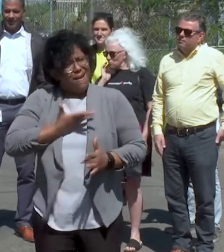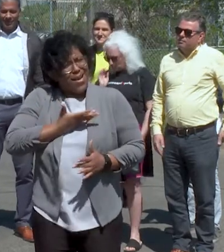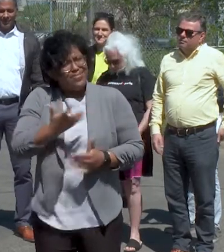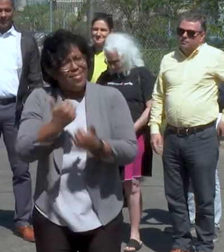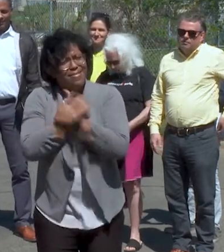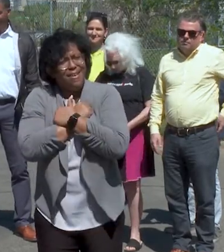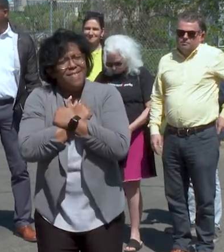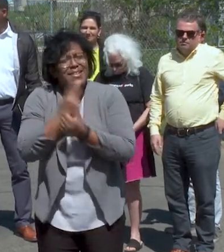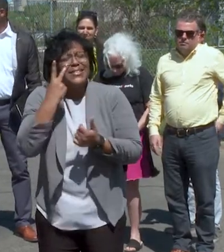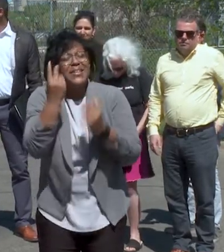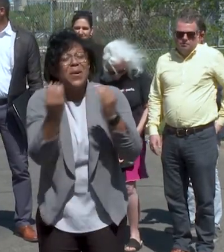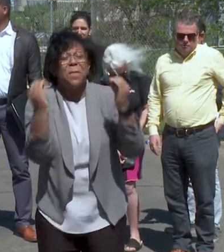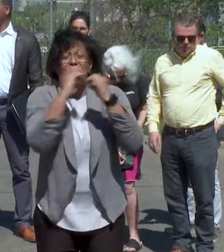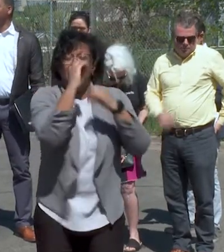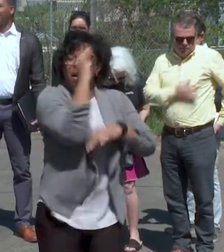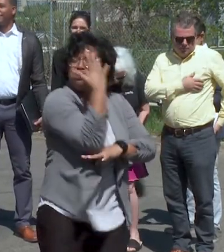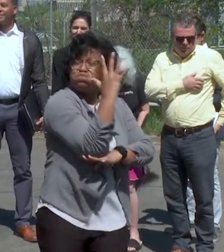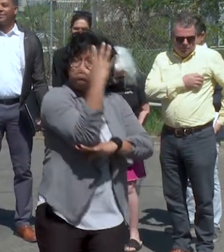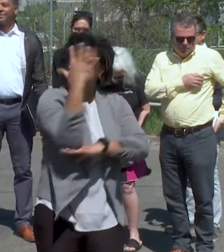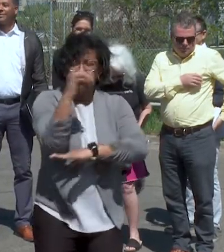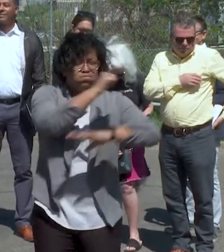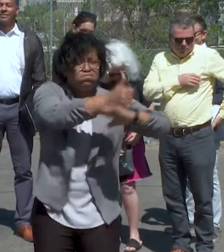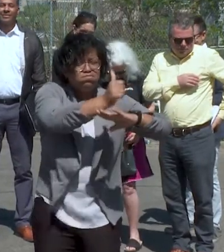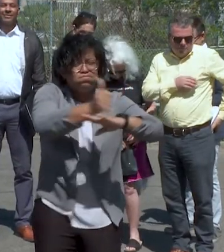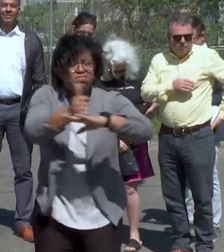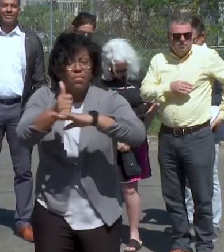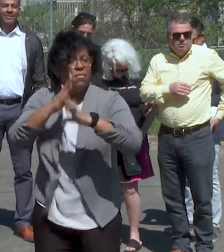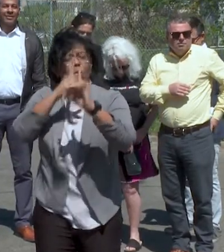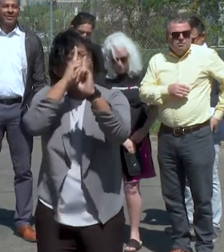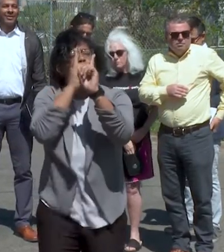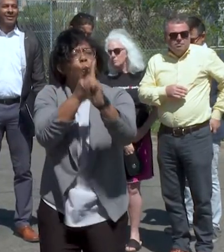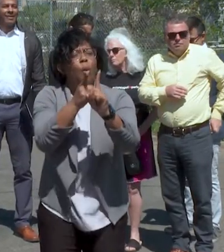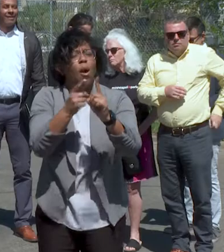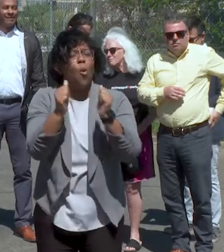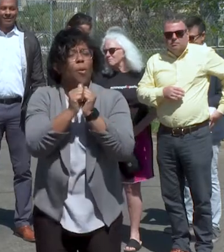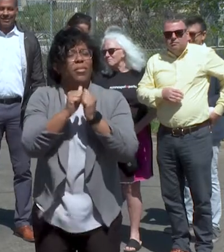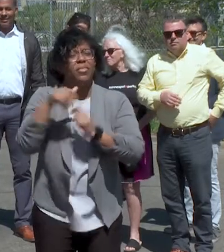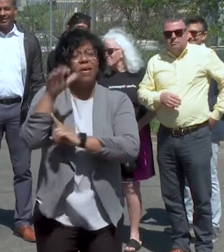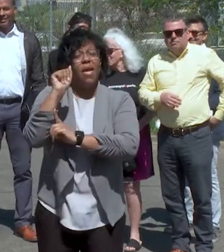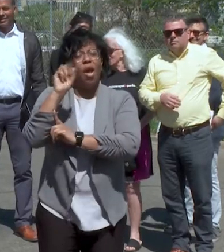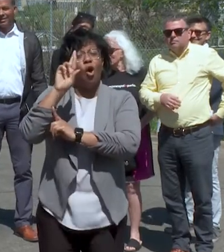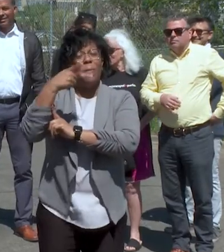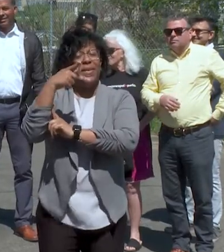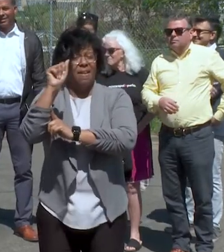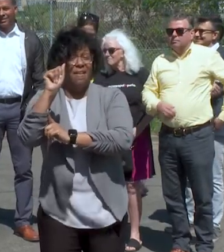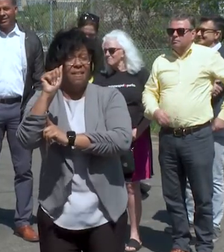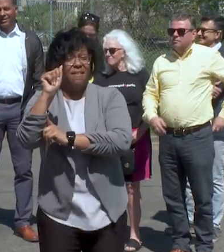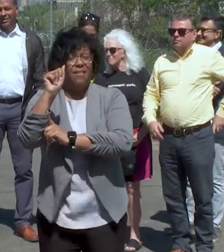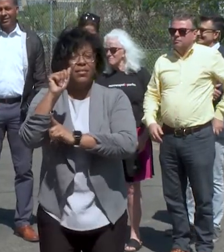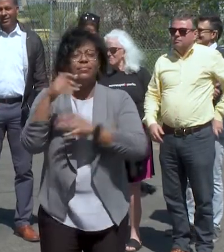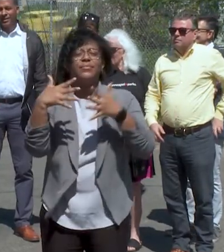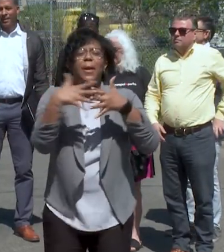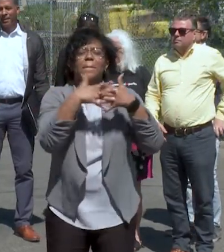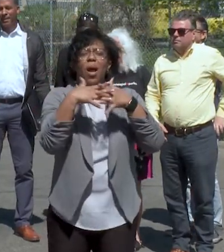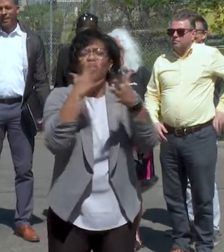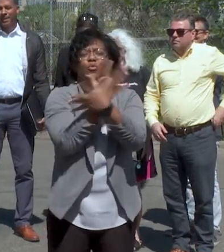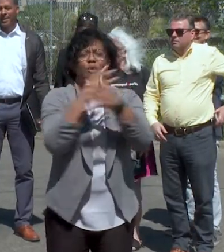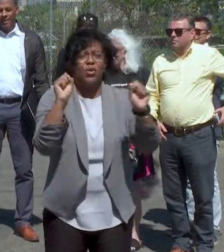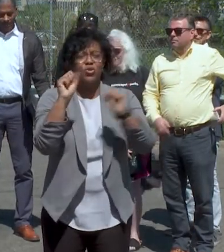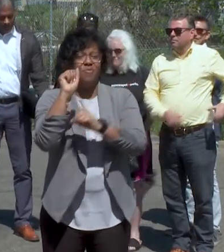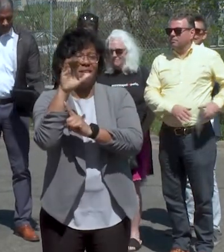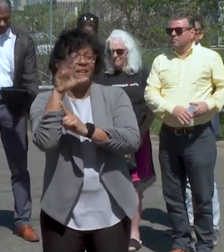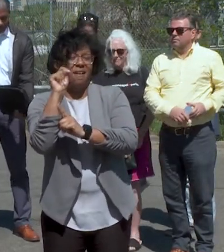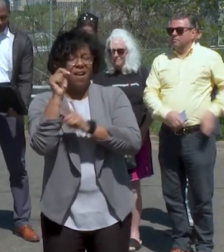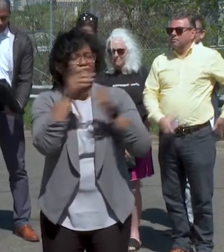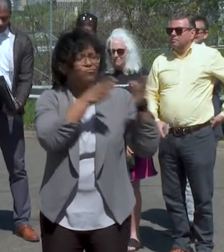this initiative that we are pushing with our American Rescue Act dollars is all about. You know, trees have so many uses.